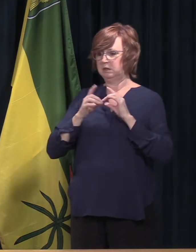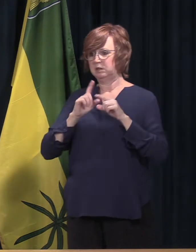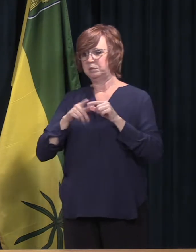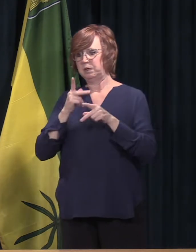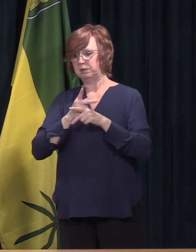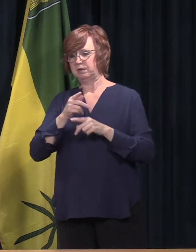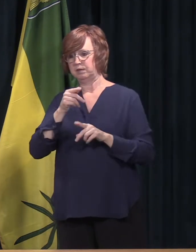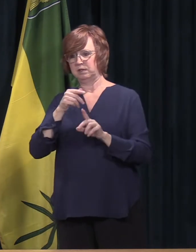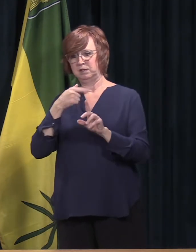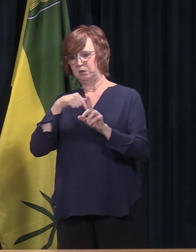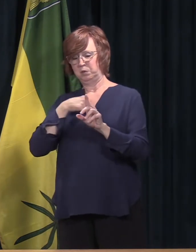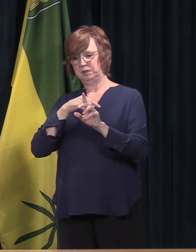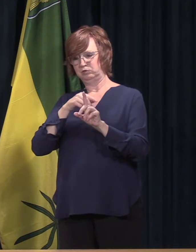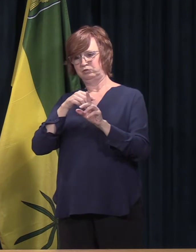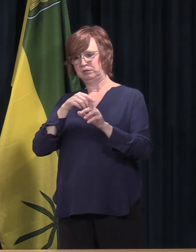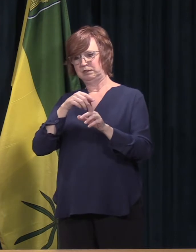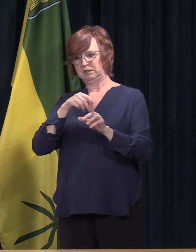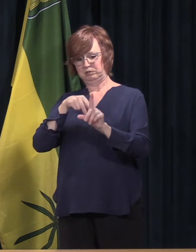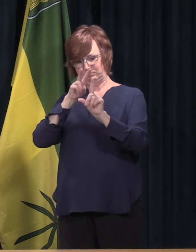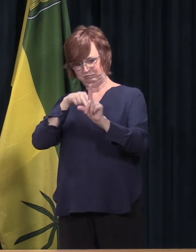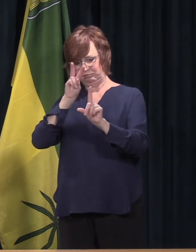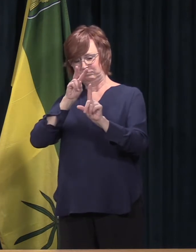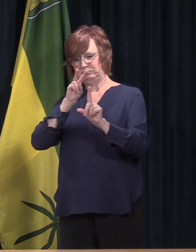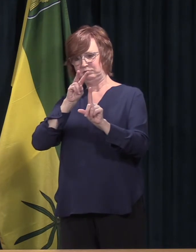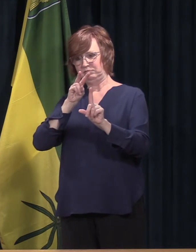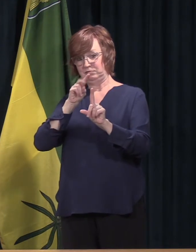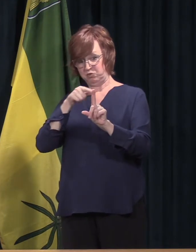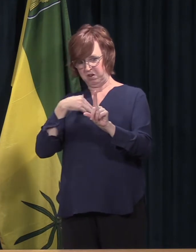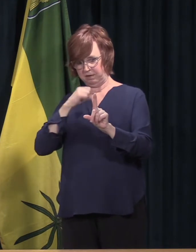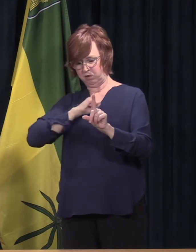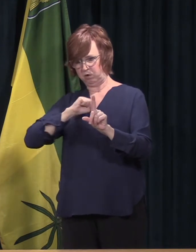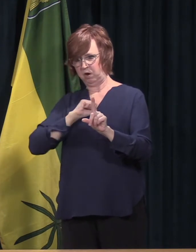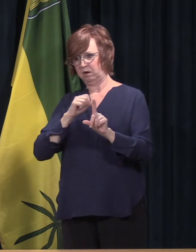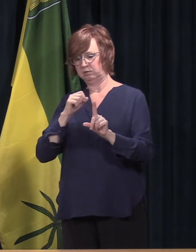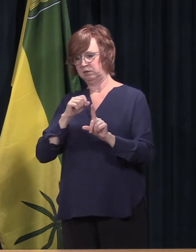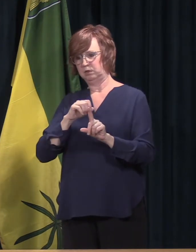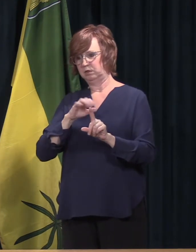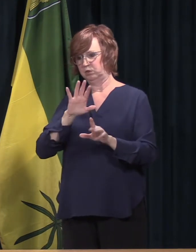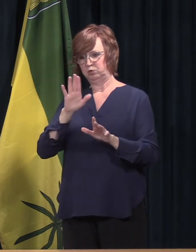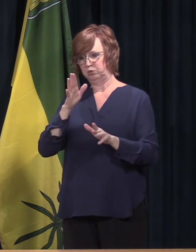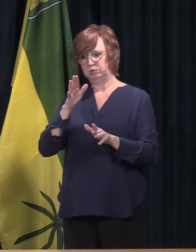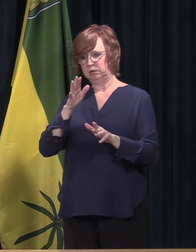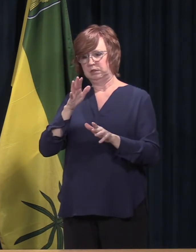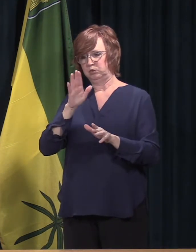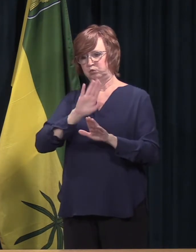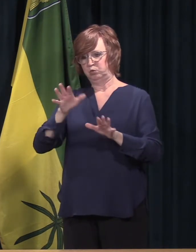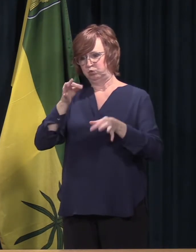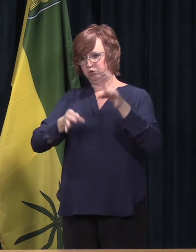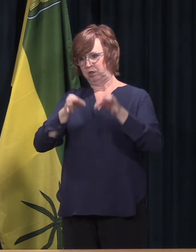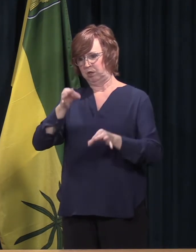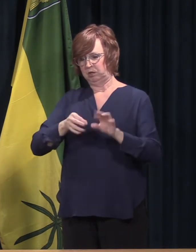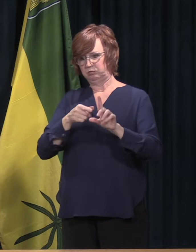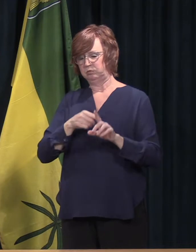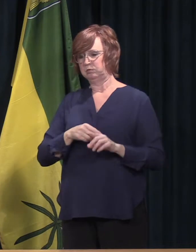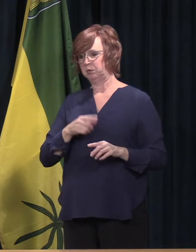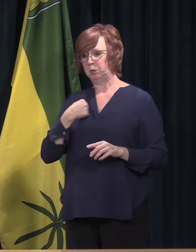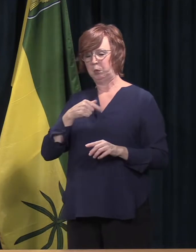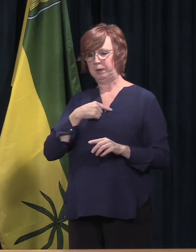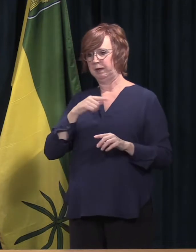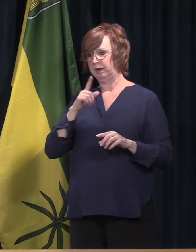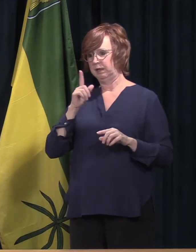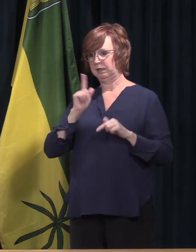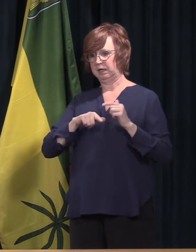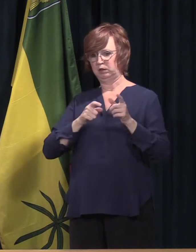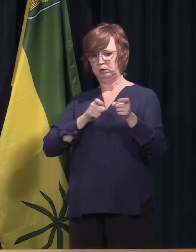have a cough or just another respiratory illness. But I think ultimately this cannot be policed in terms